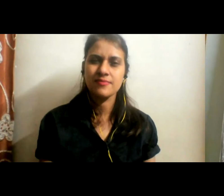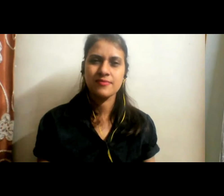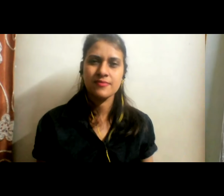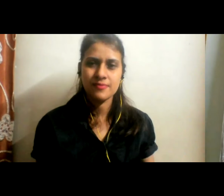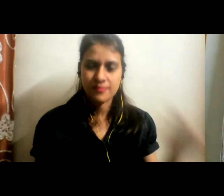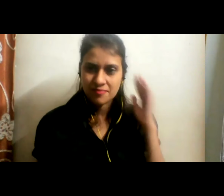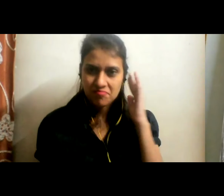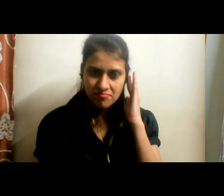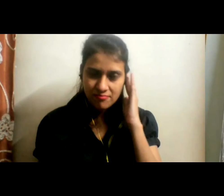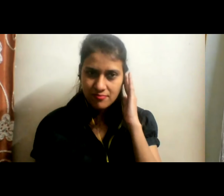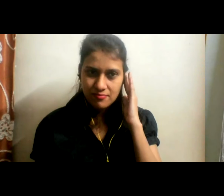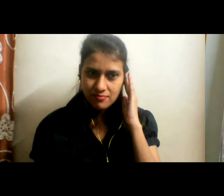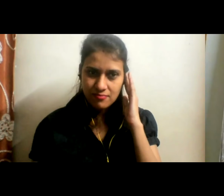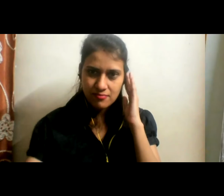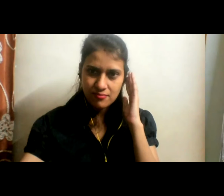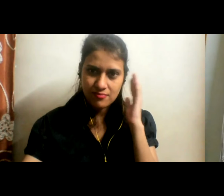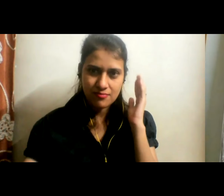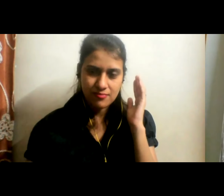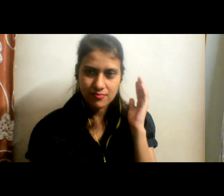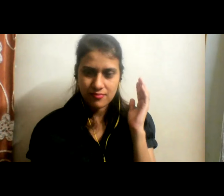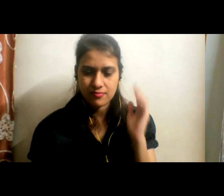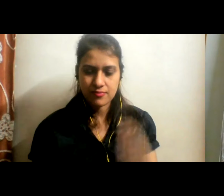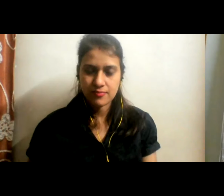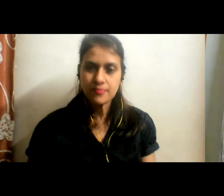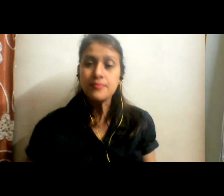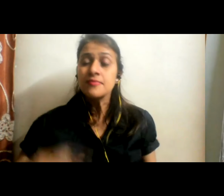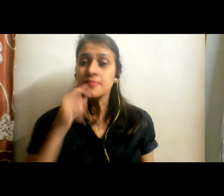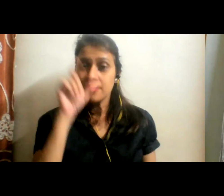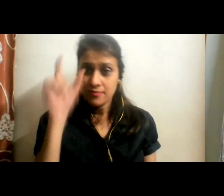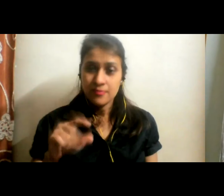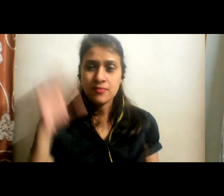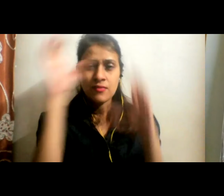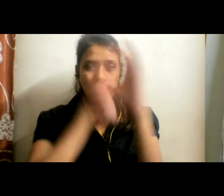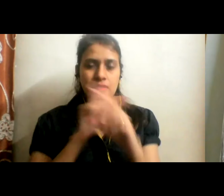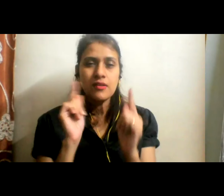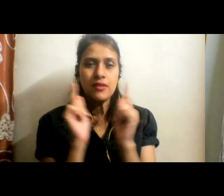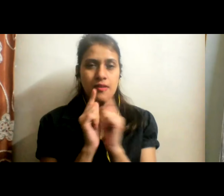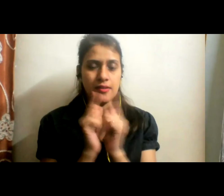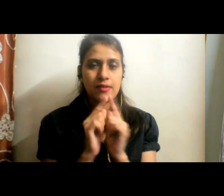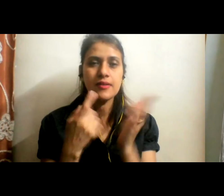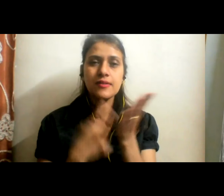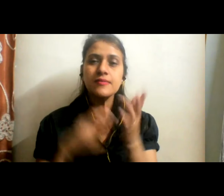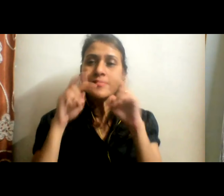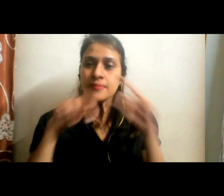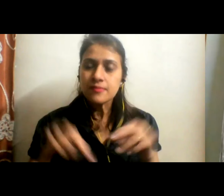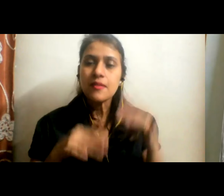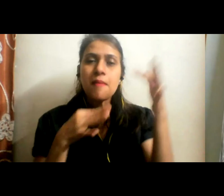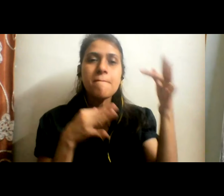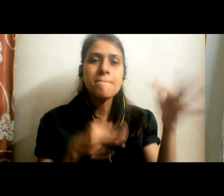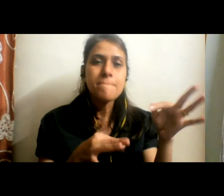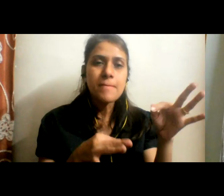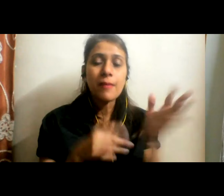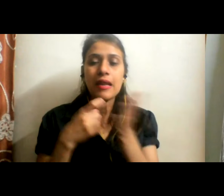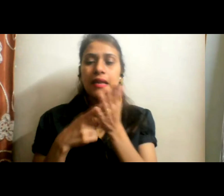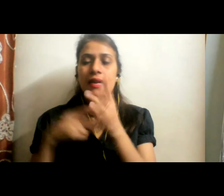lecture. Ma'am, there's a little bit confusion between what is a research paper and a research